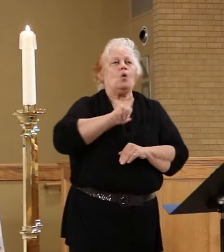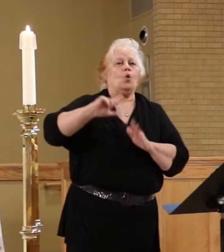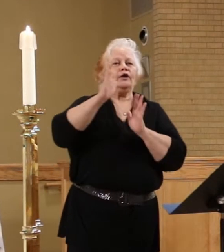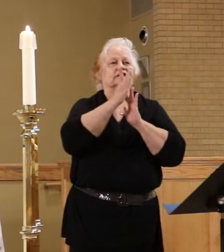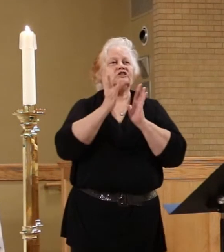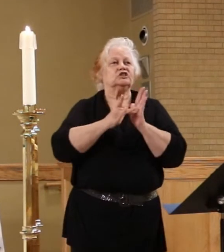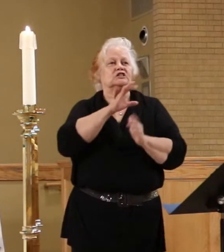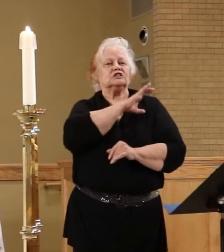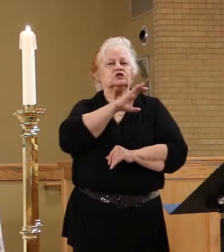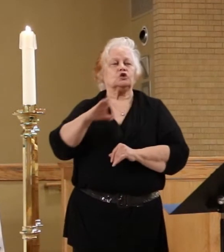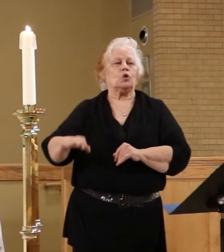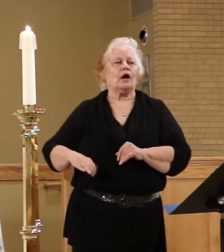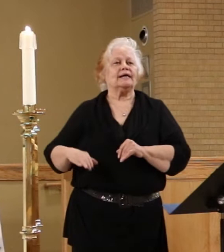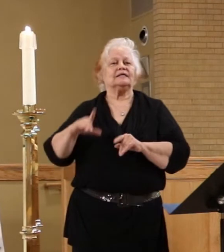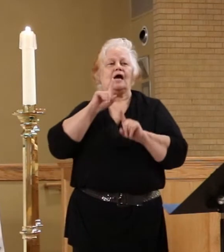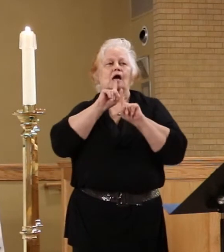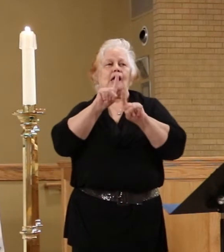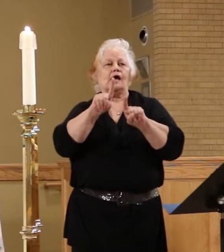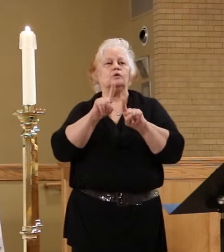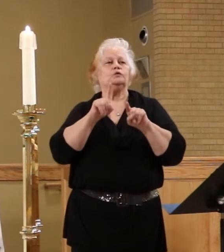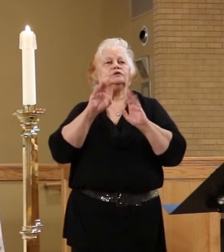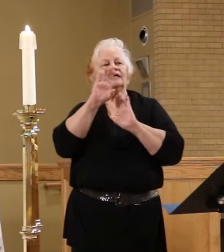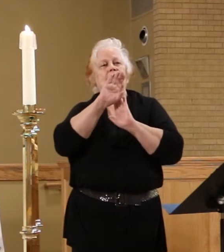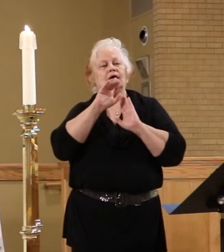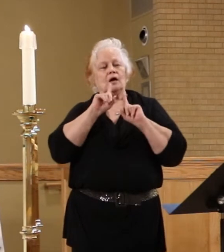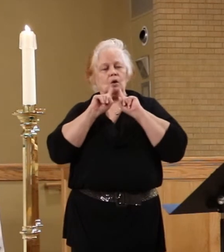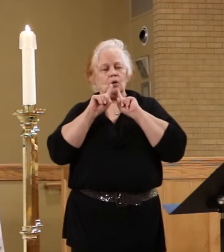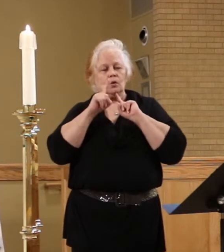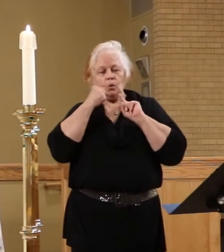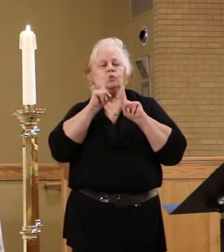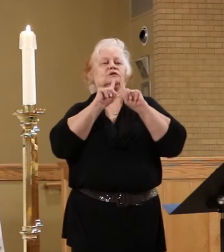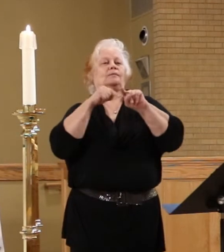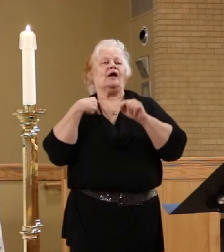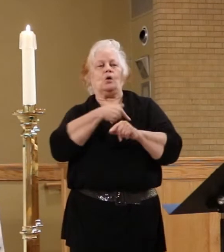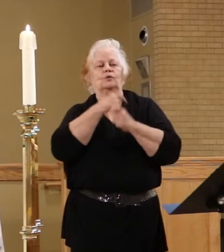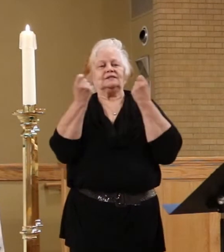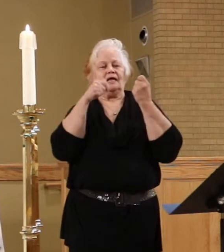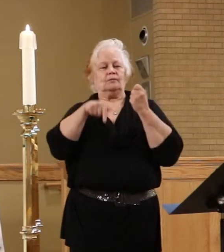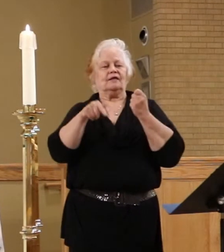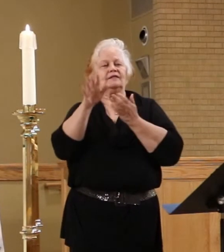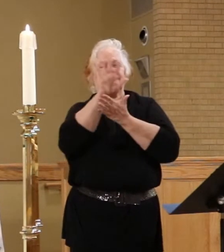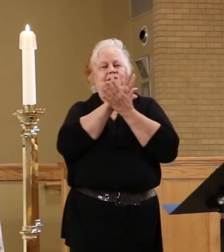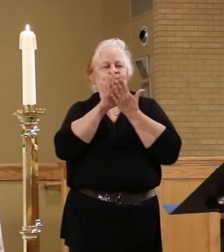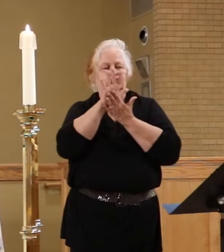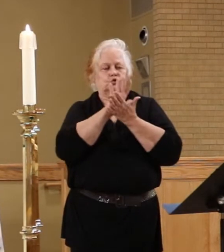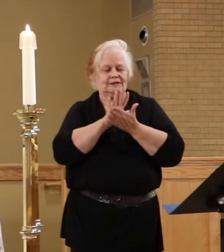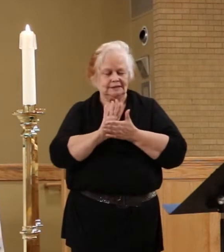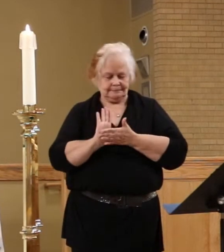Christ, at whose command we celebrate these mysteries.